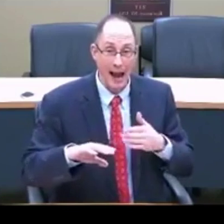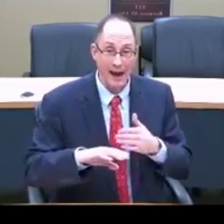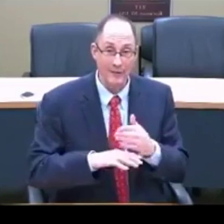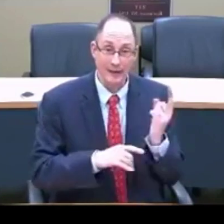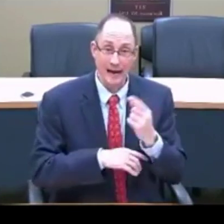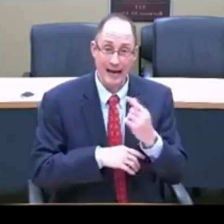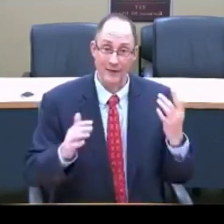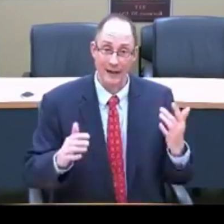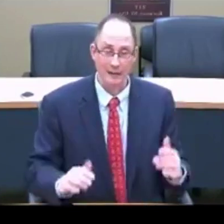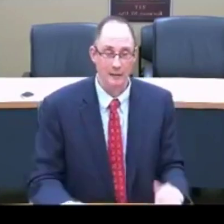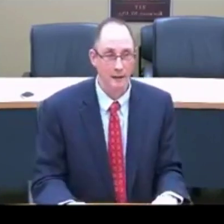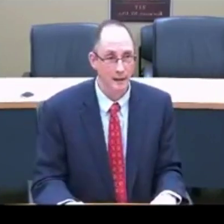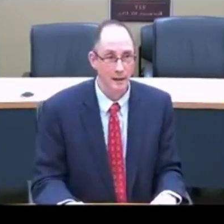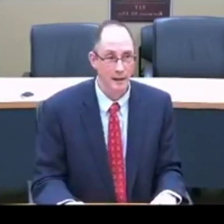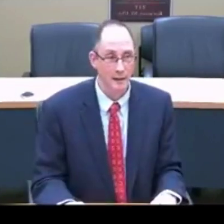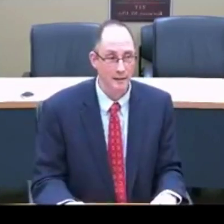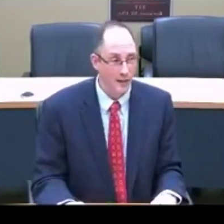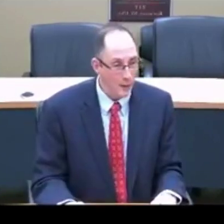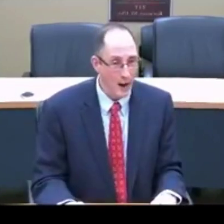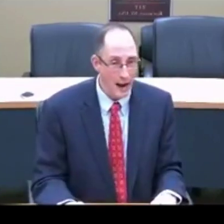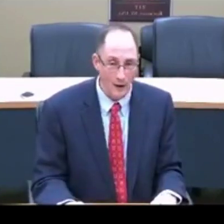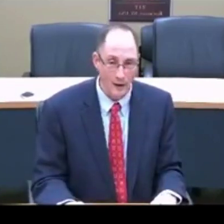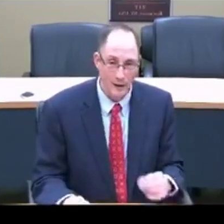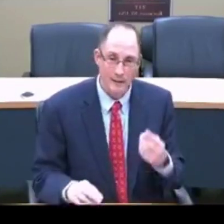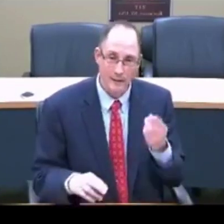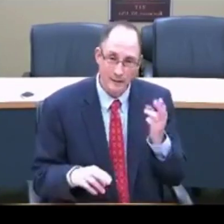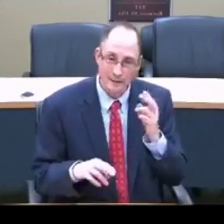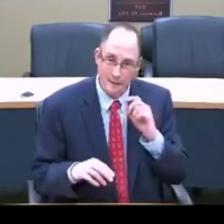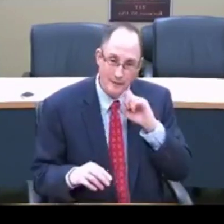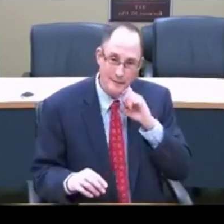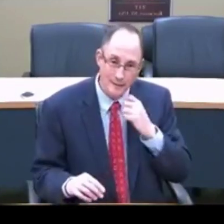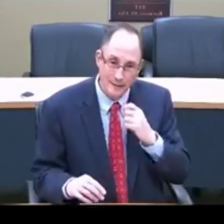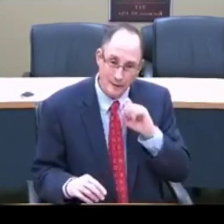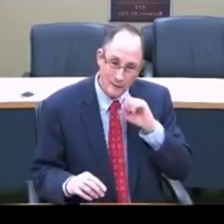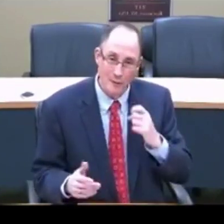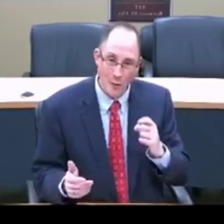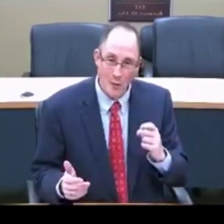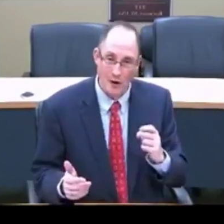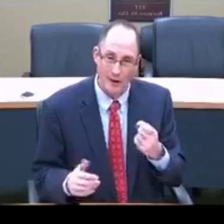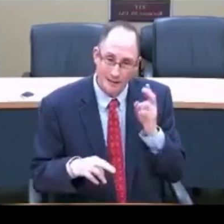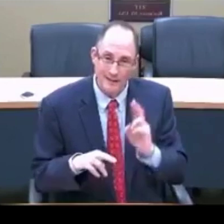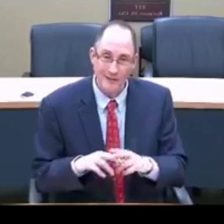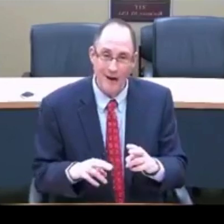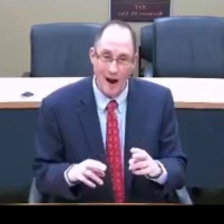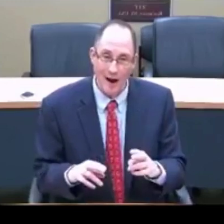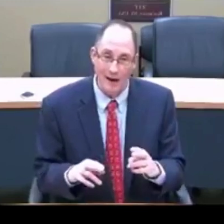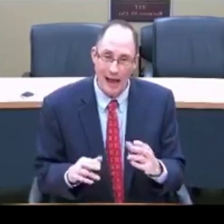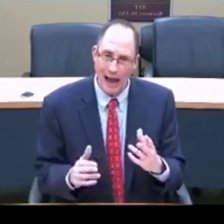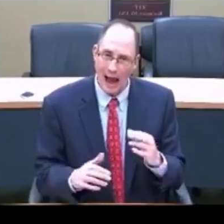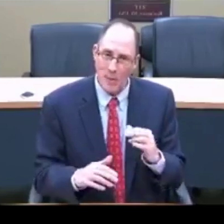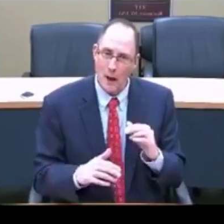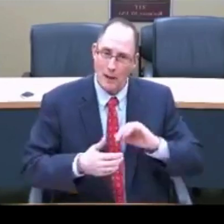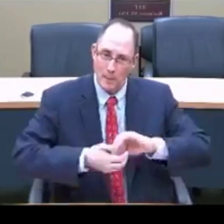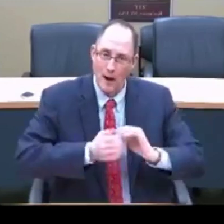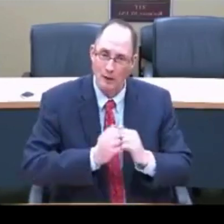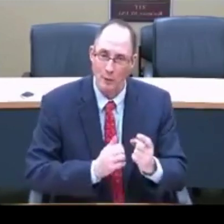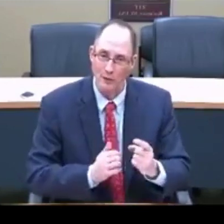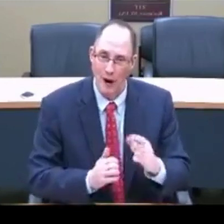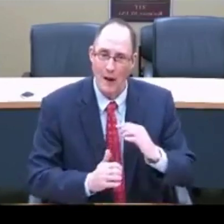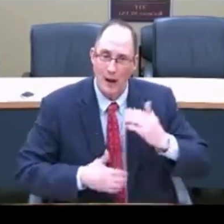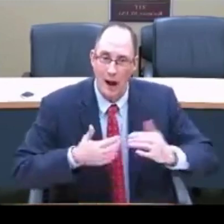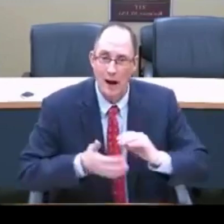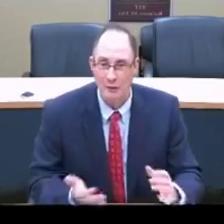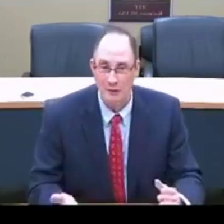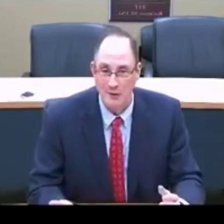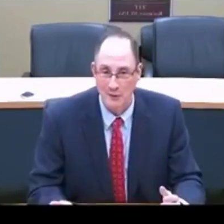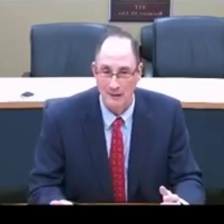But after the day is finished, they're like, wow, this is cool. This is fun. I want to partner with you. I